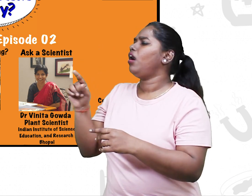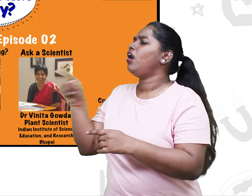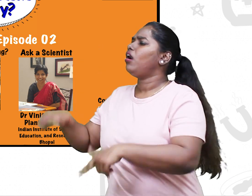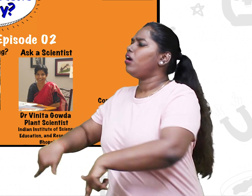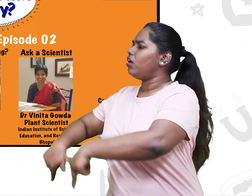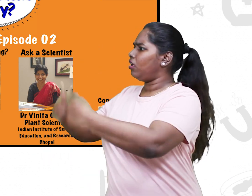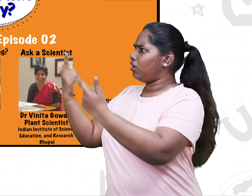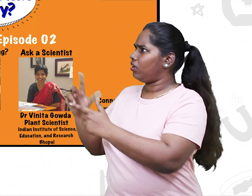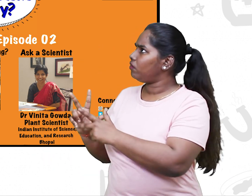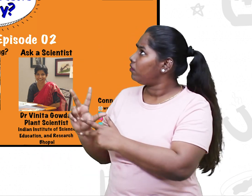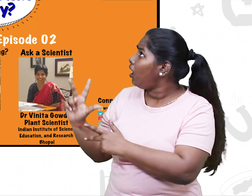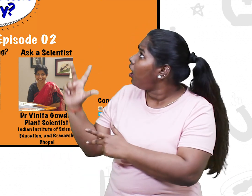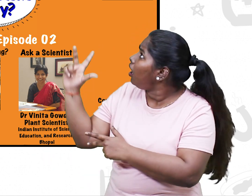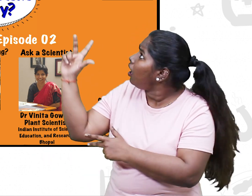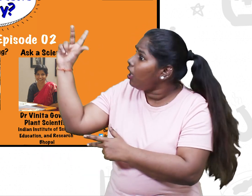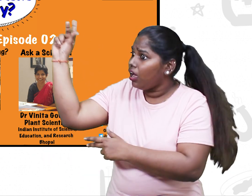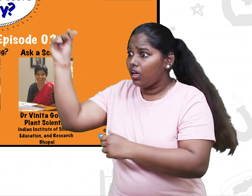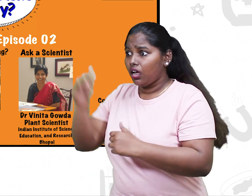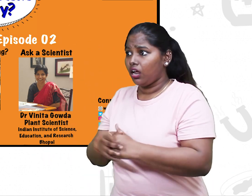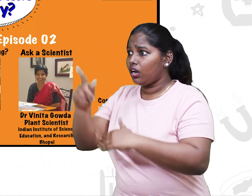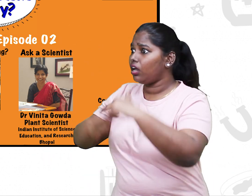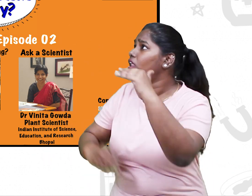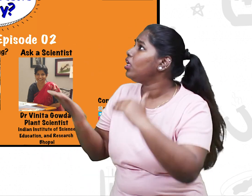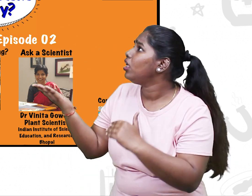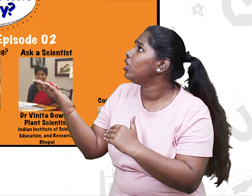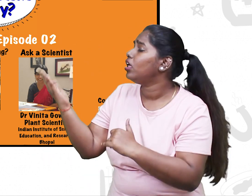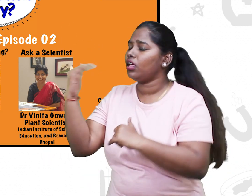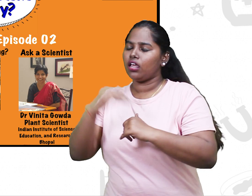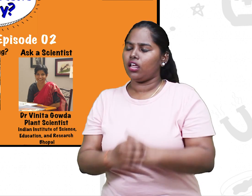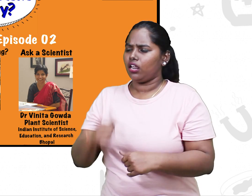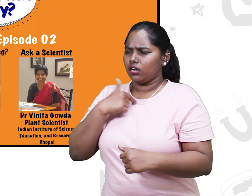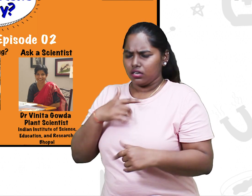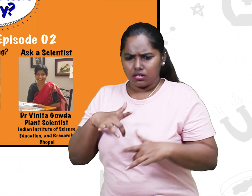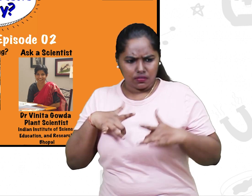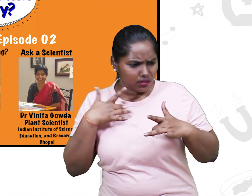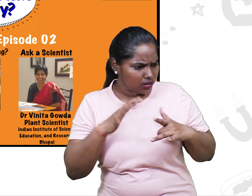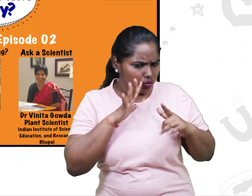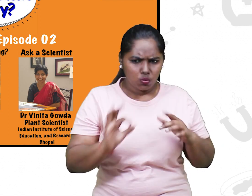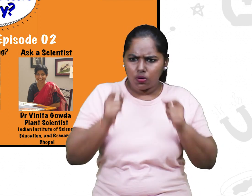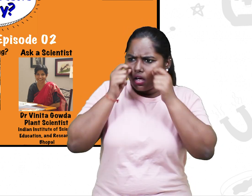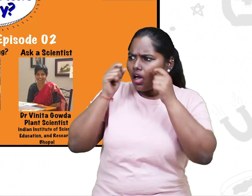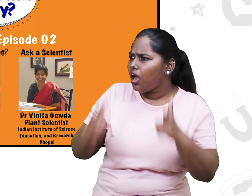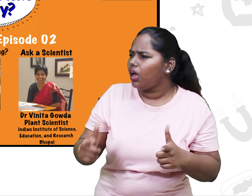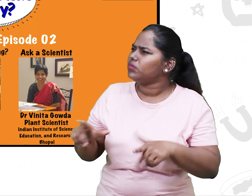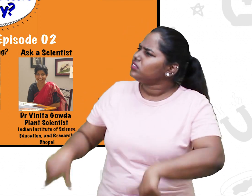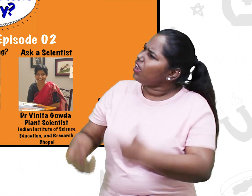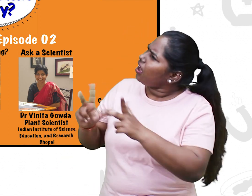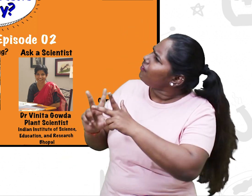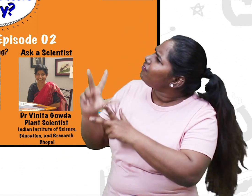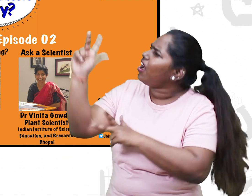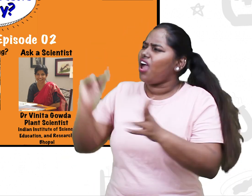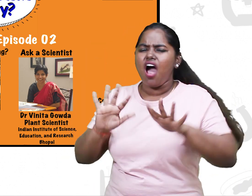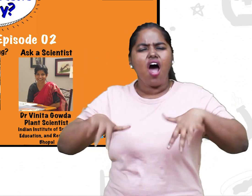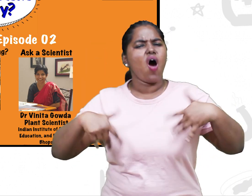foot. But look at the mango tree. It has grown so much taller. I wonder how trees just keep